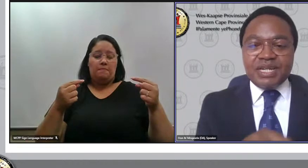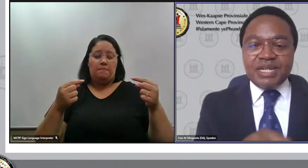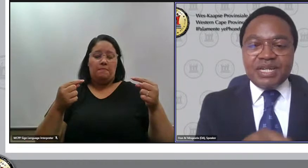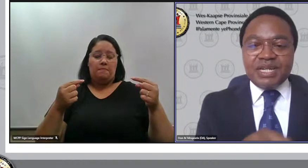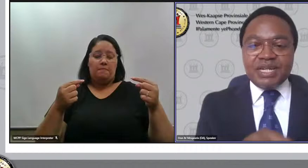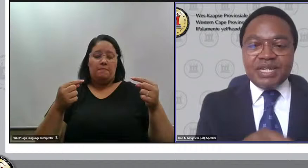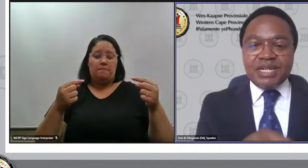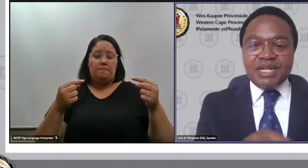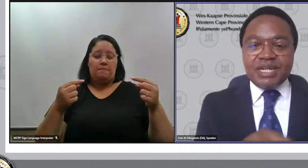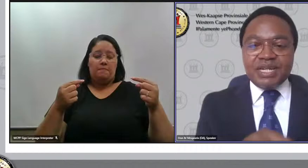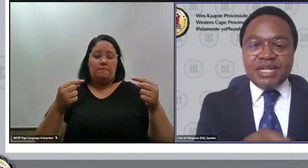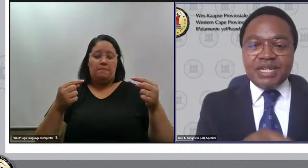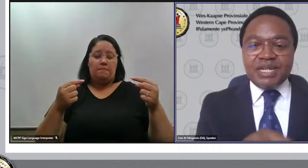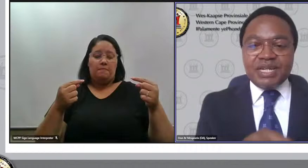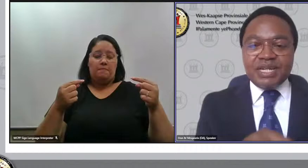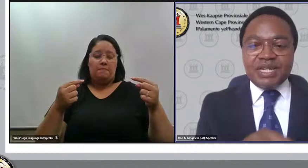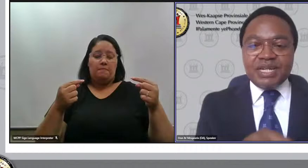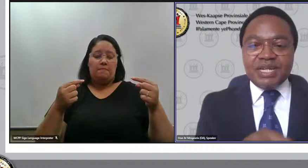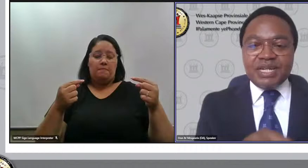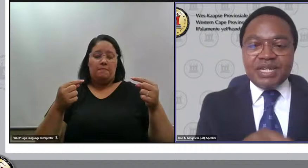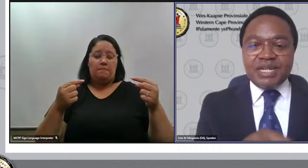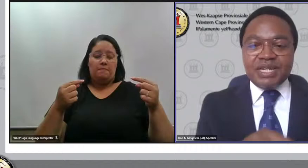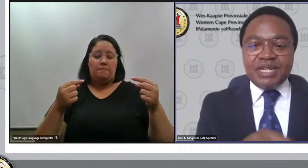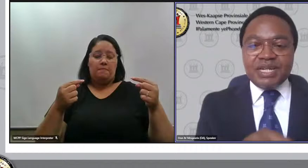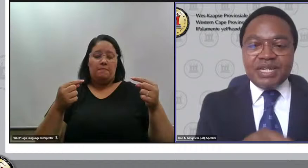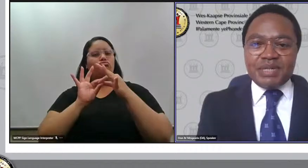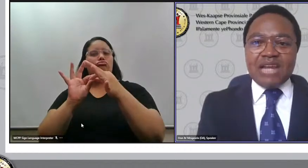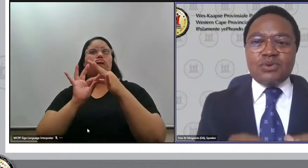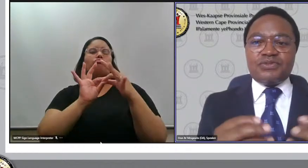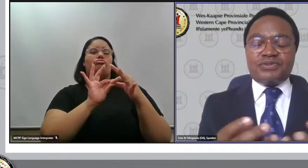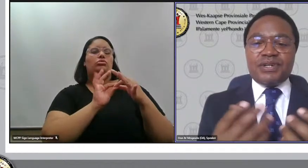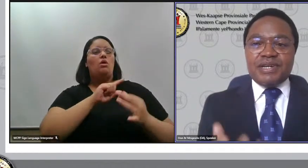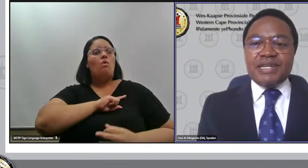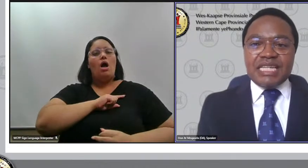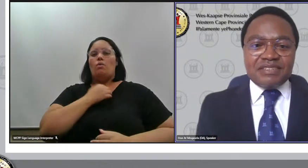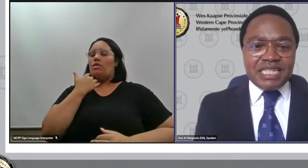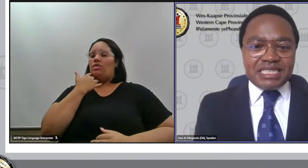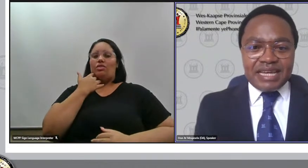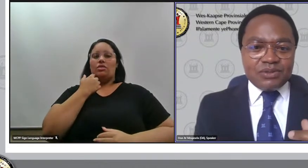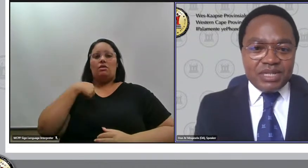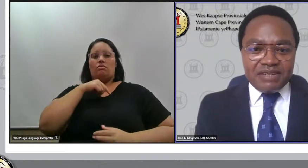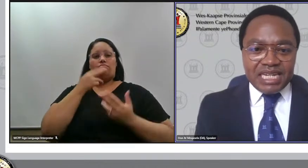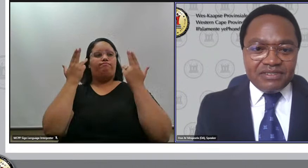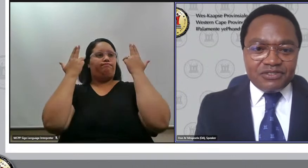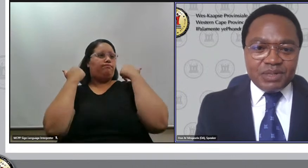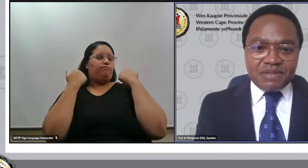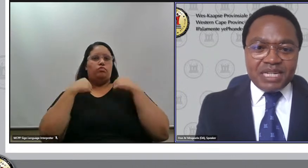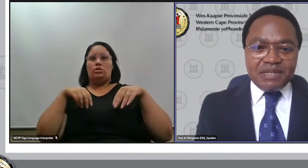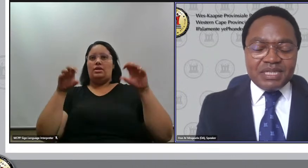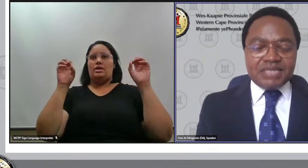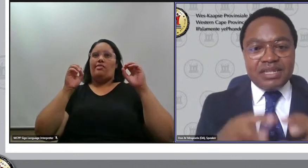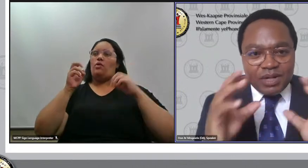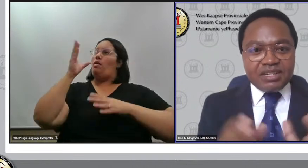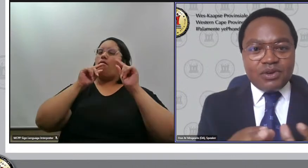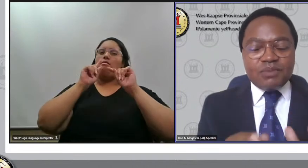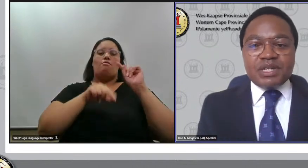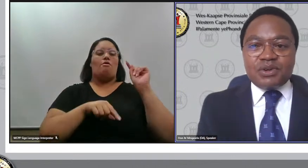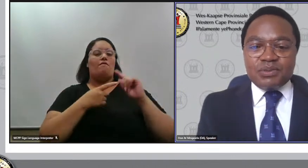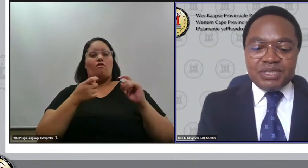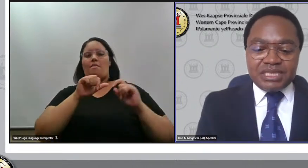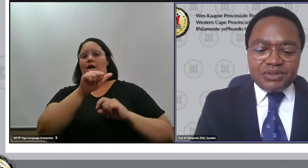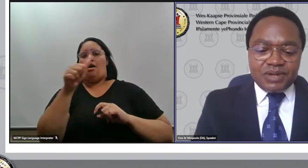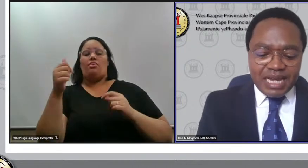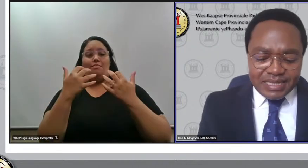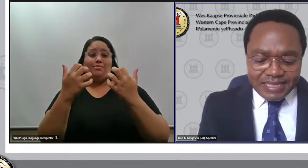from our successes. But we also engage with them because we don't want to be aloof, as if there's nothing we'll ever learn from other parliaments. We're a